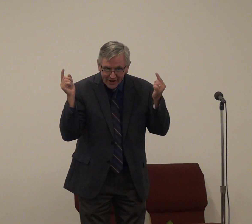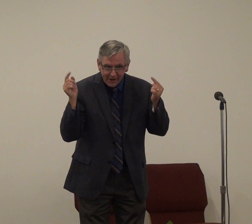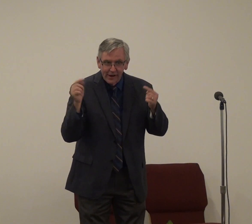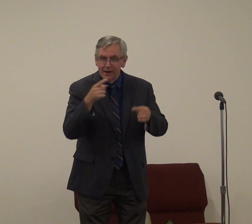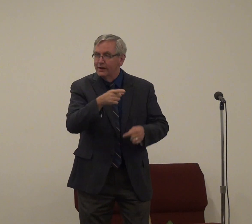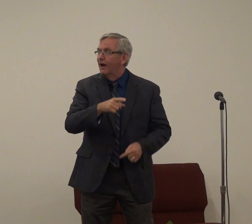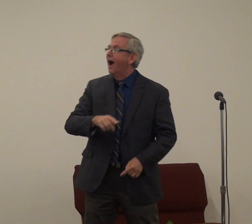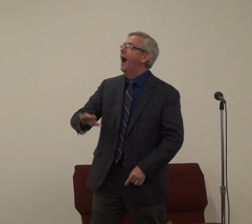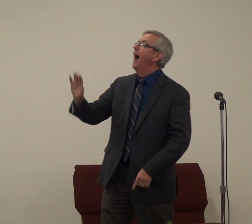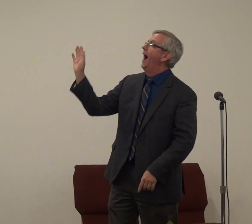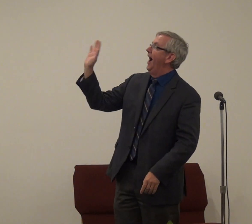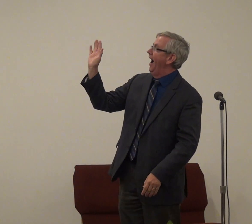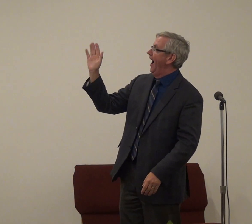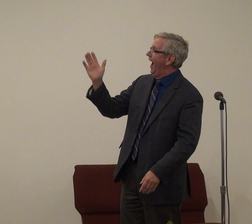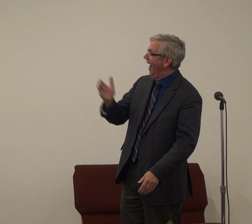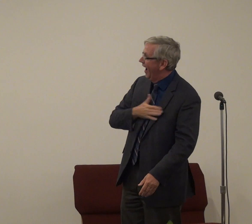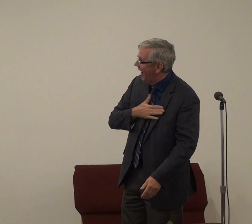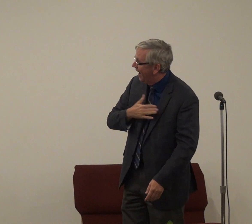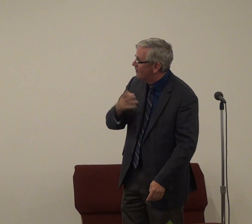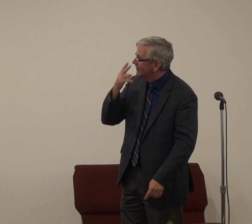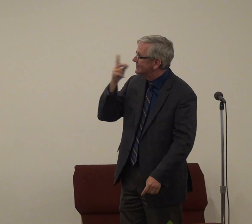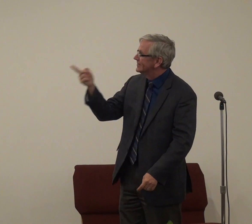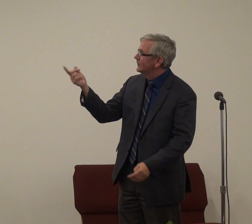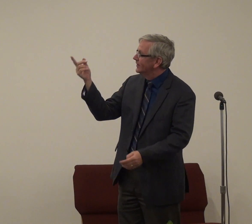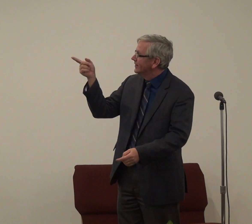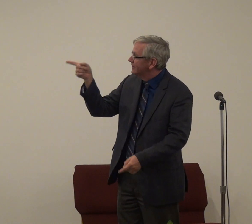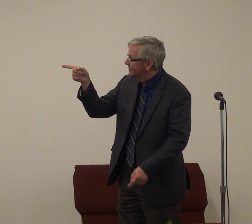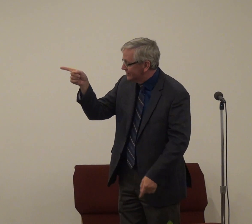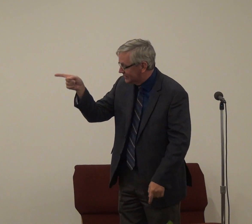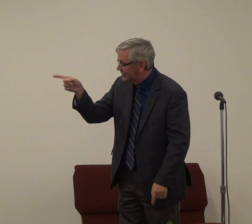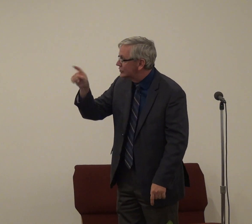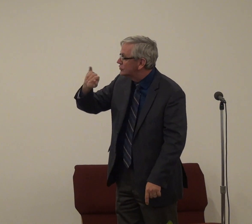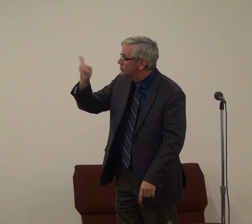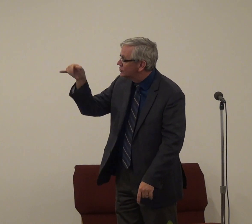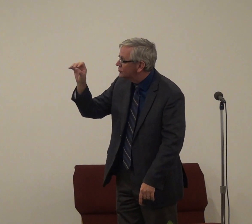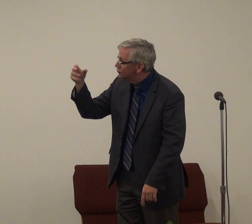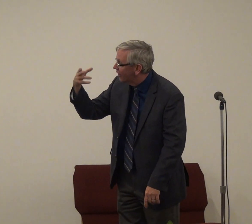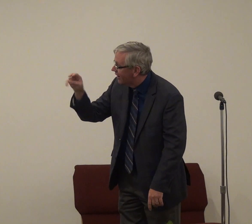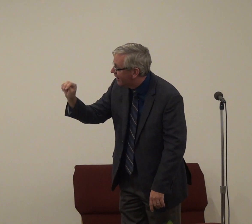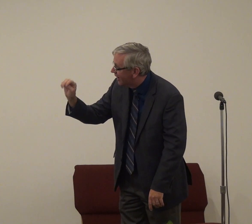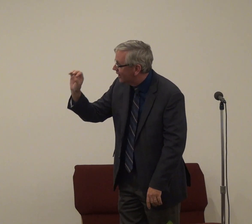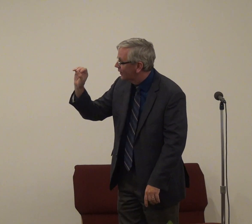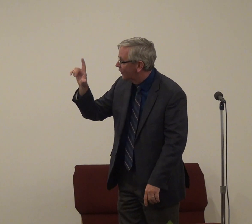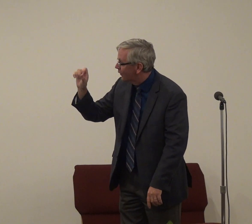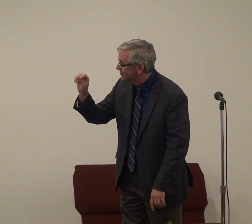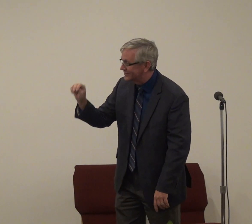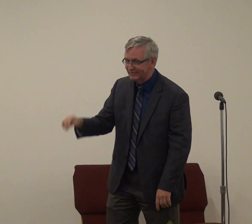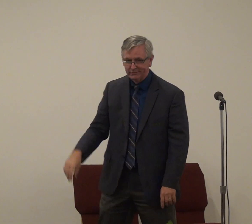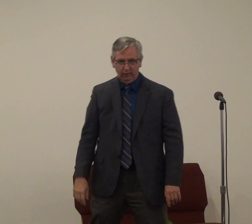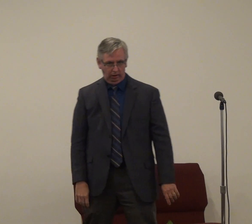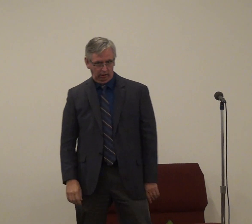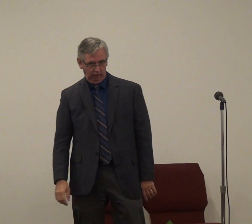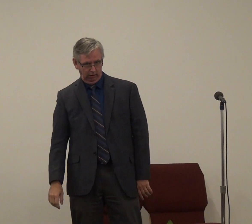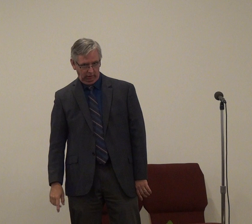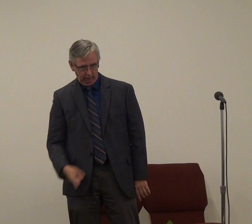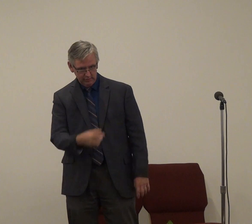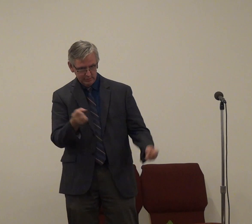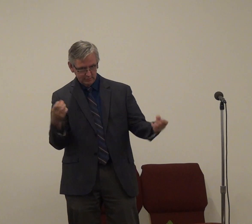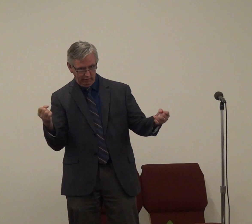hear. And he said, oh, hi, I'm happy to see you in sign language. You're John Olson, aren't you? And